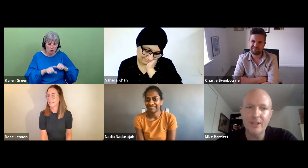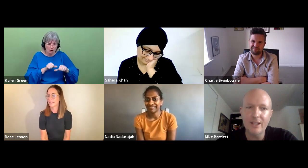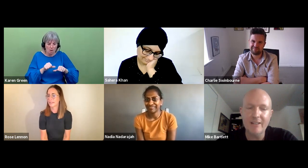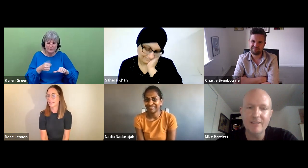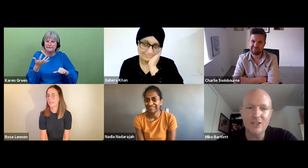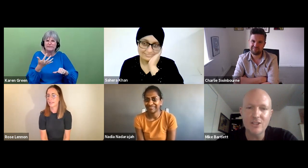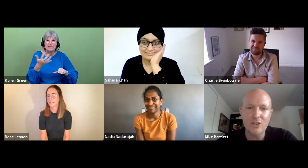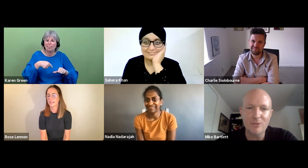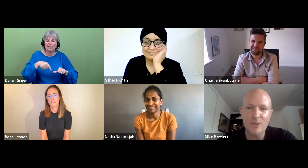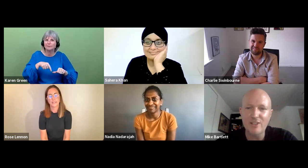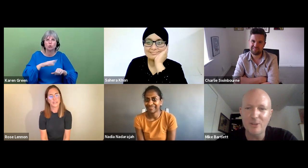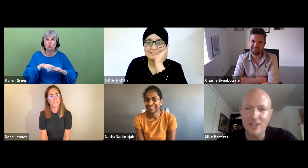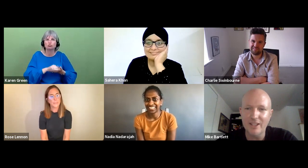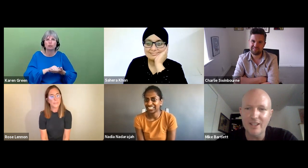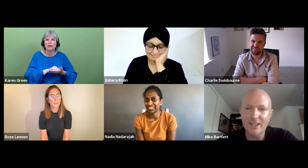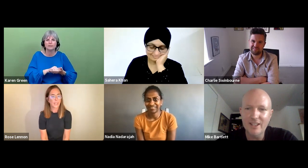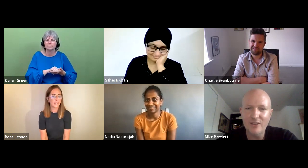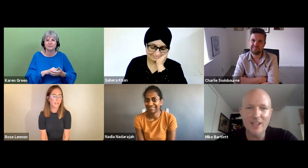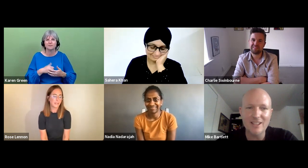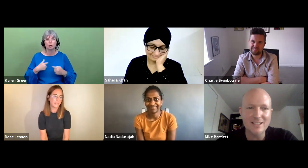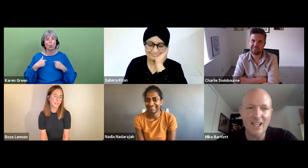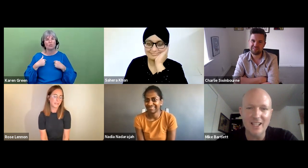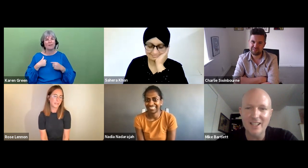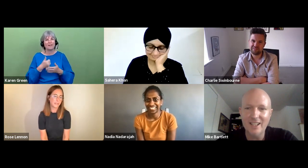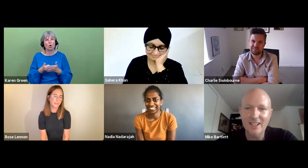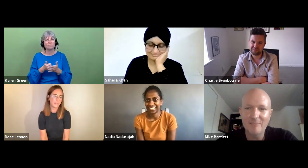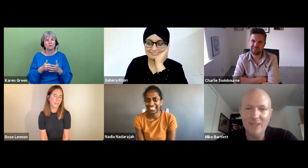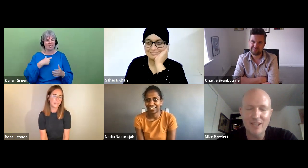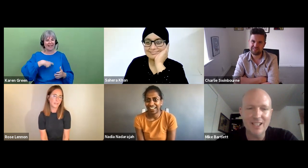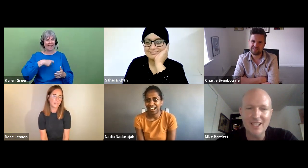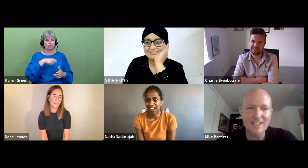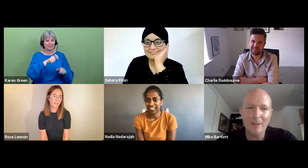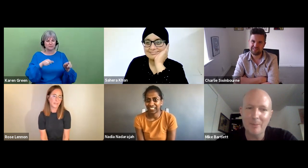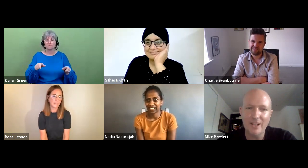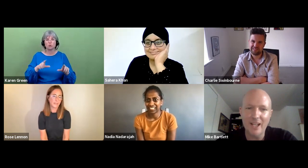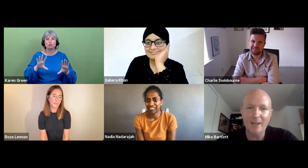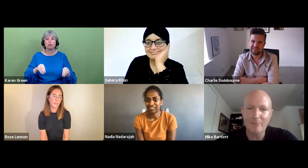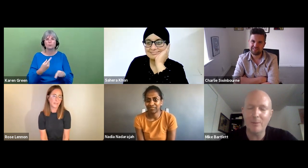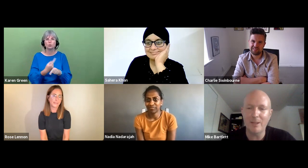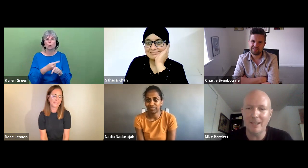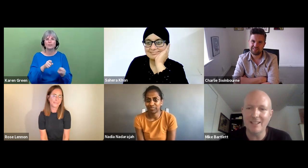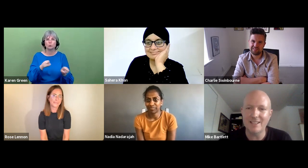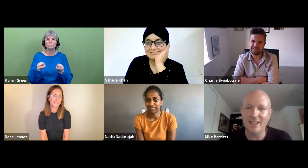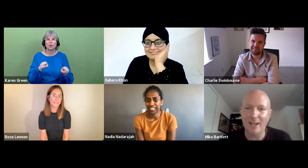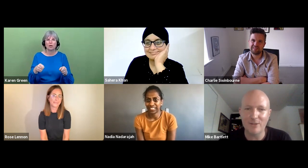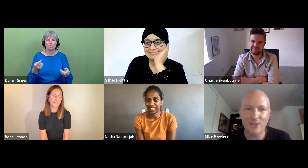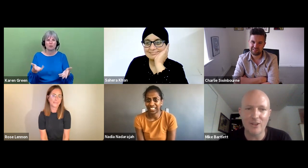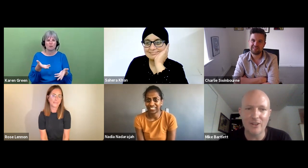that the characters just stop talking to each other. They've got nothing to say. Nothing needs to happen, and that probably means that I haven't got